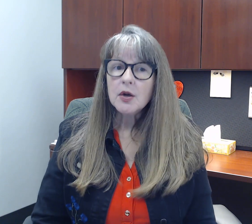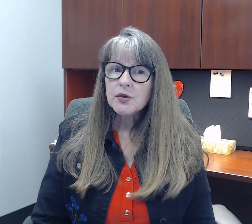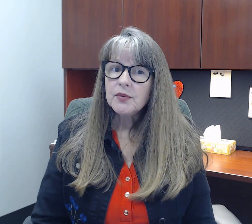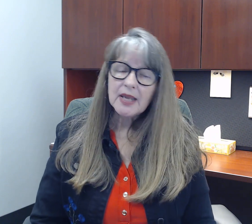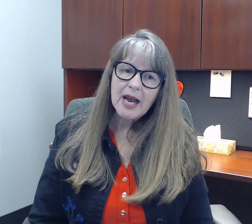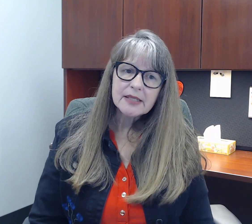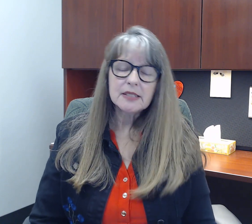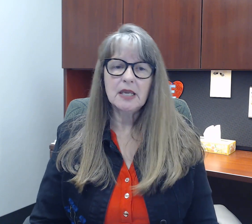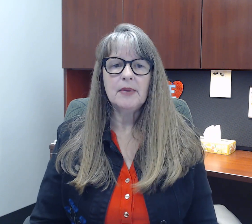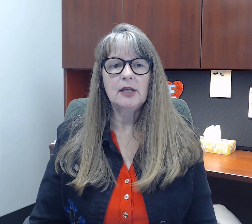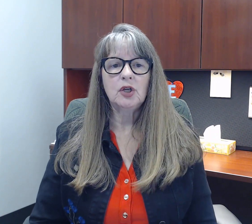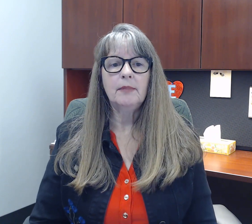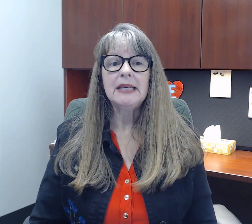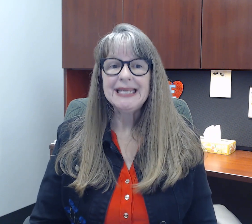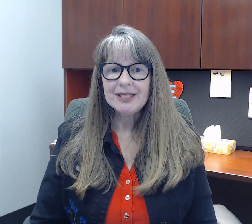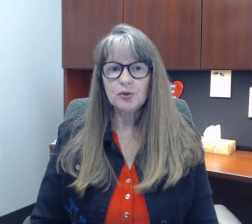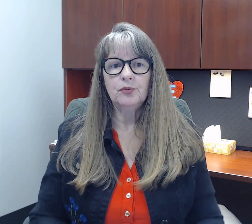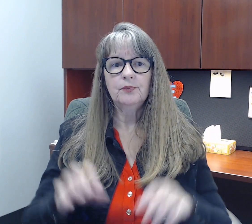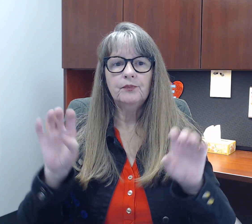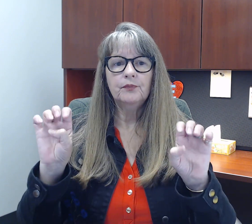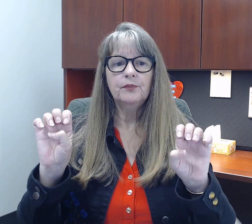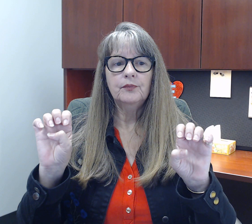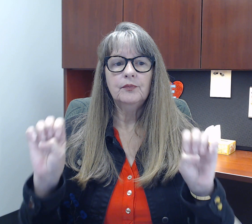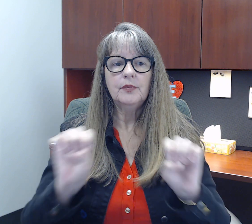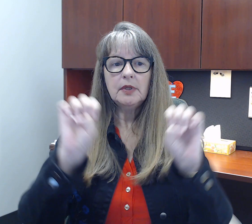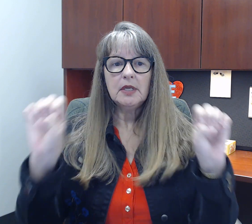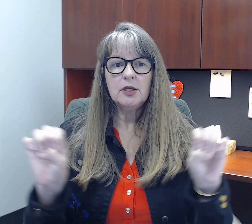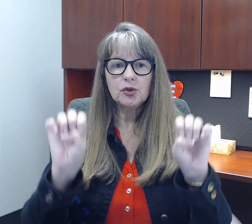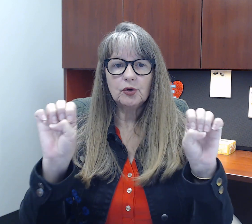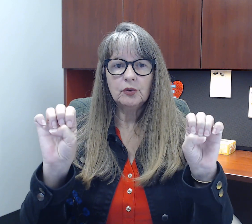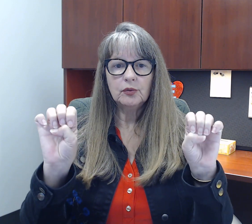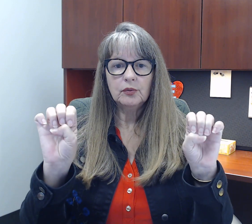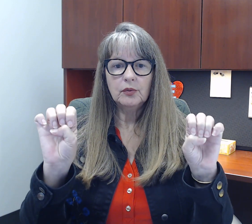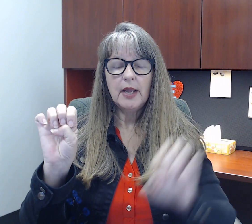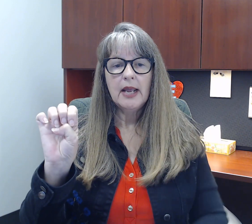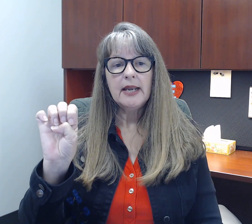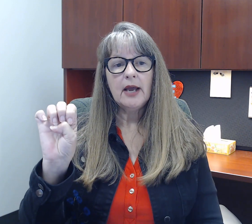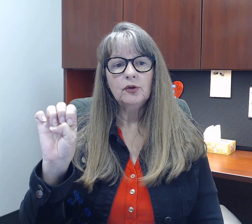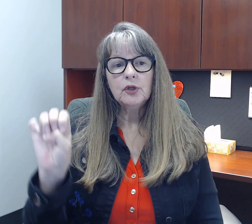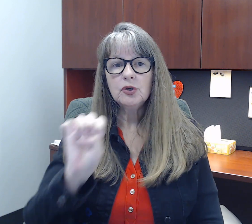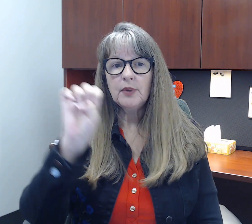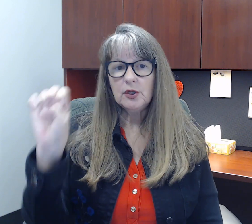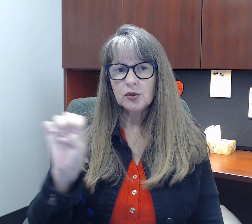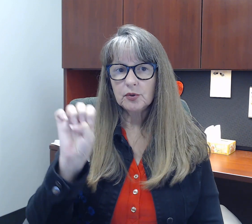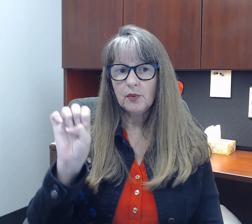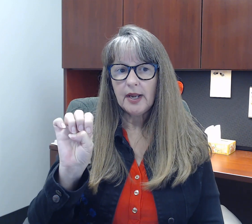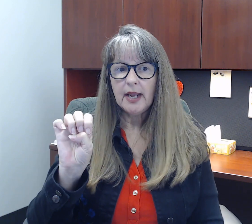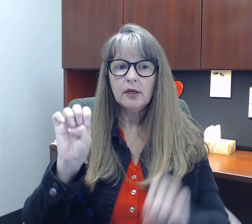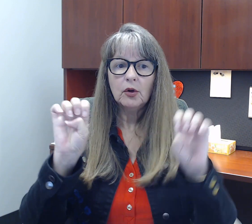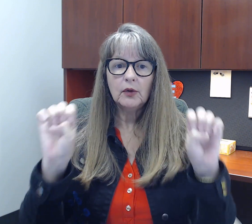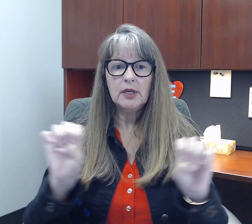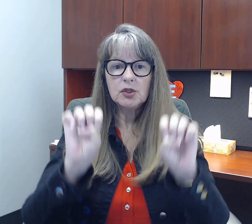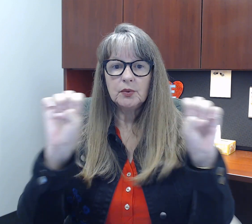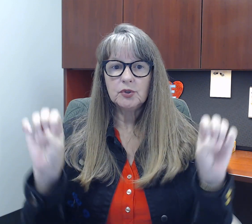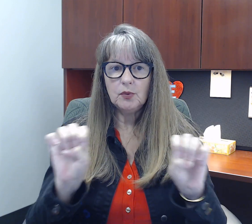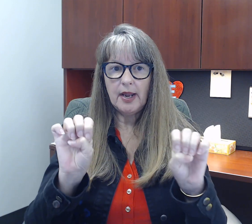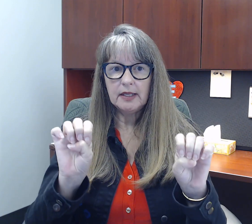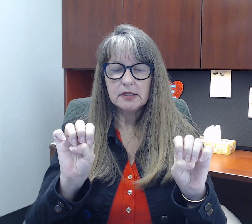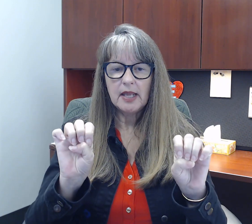in the kind of the same handshake, Easter. Easter. Now you could do Easter with one hand or Easter with two hands.